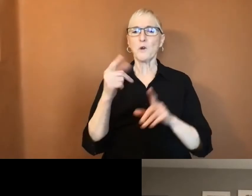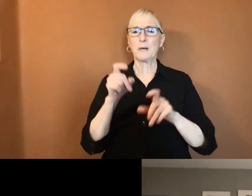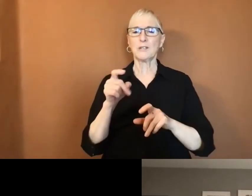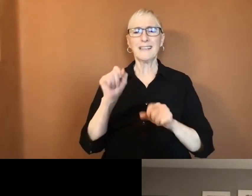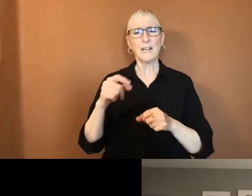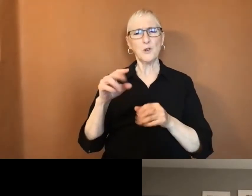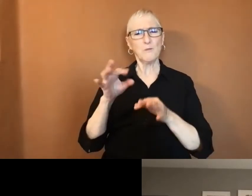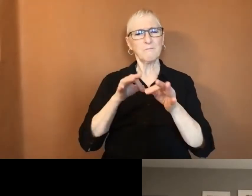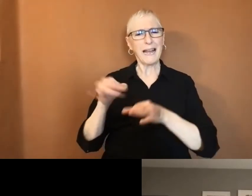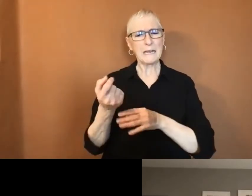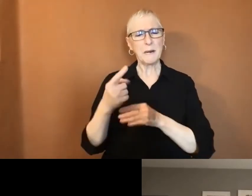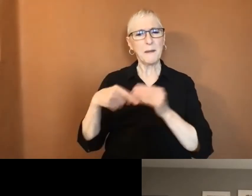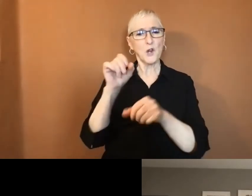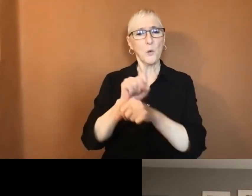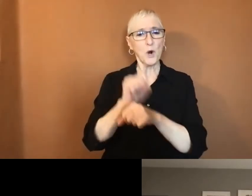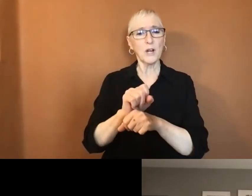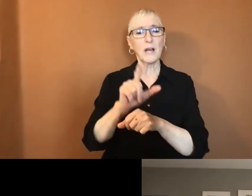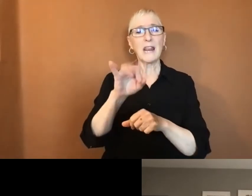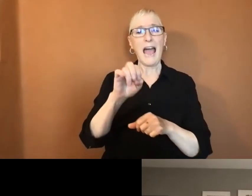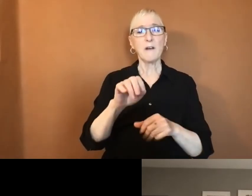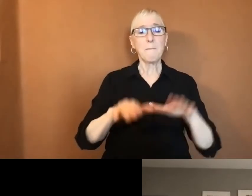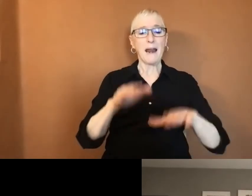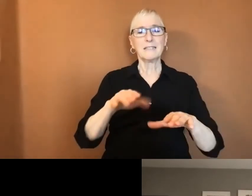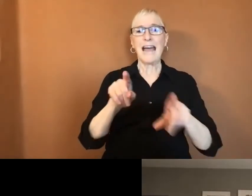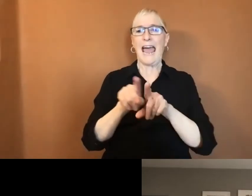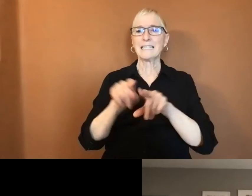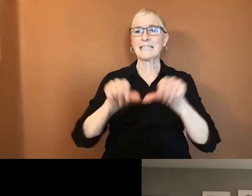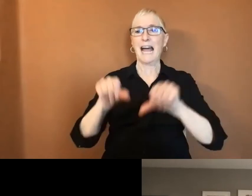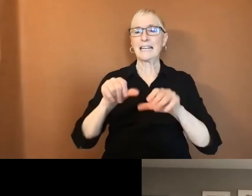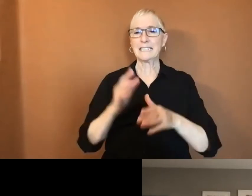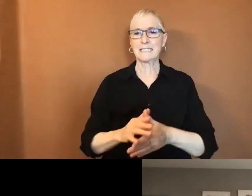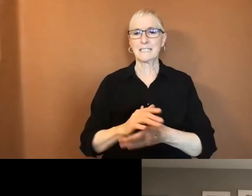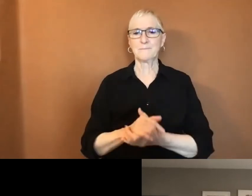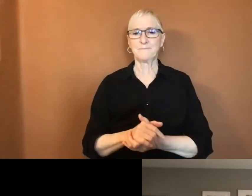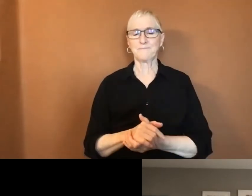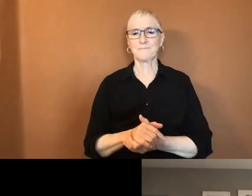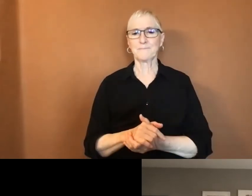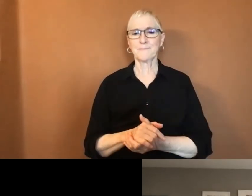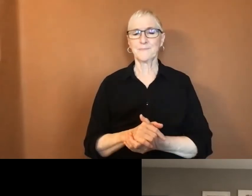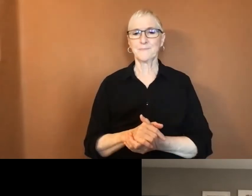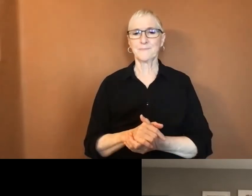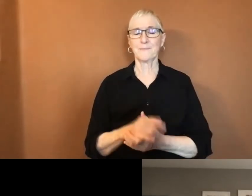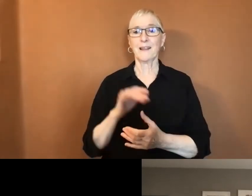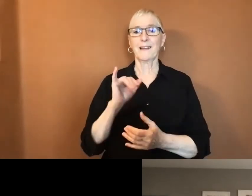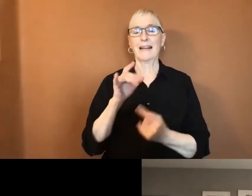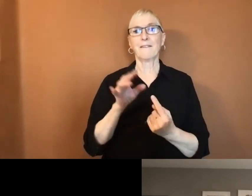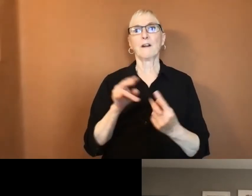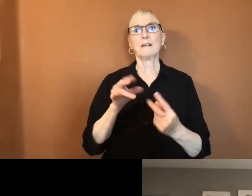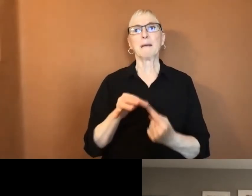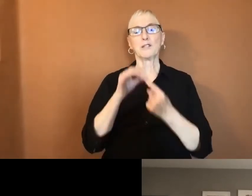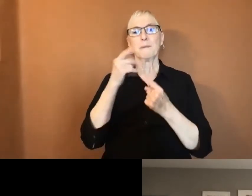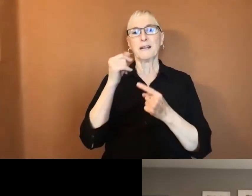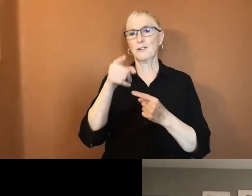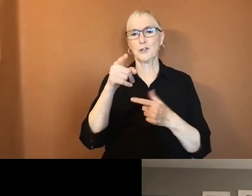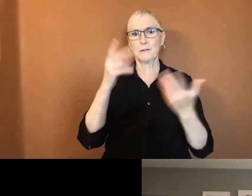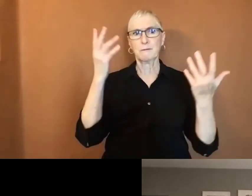talk a little bit about your work-life balance as a scientist? So, yeah, I mean, this is especially special because you're often